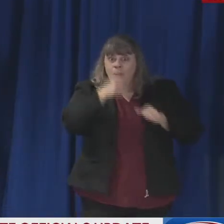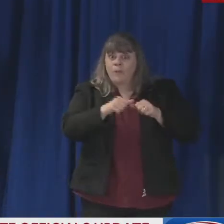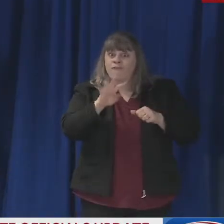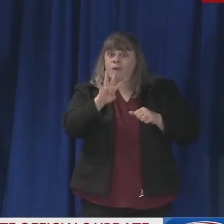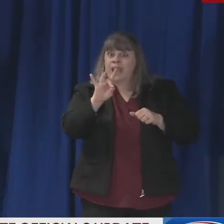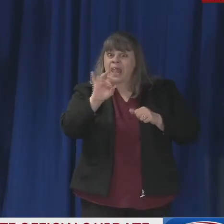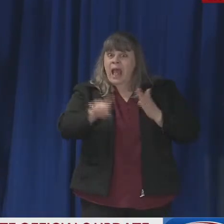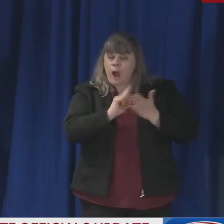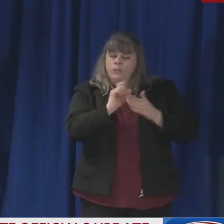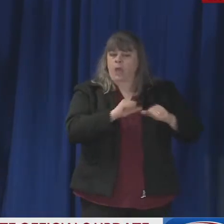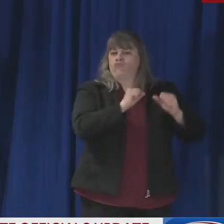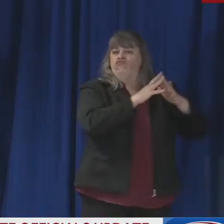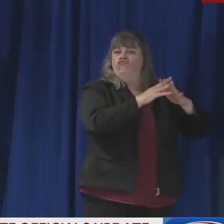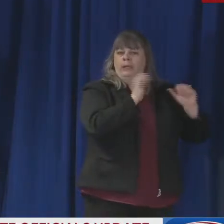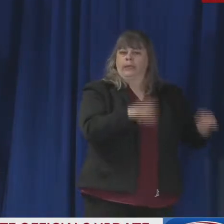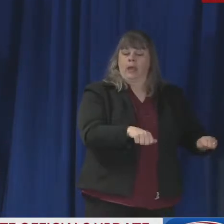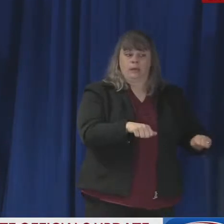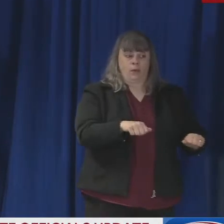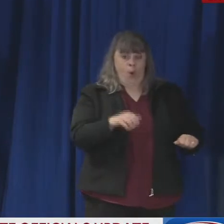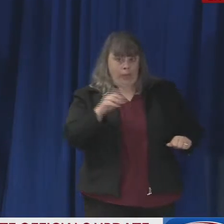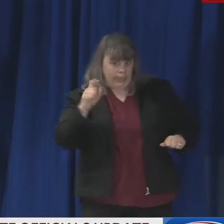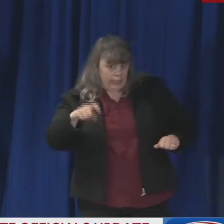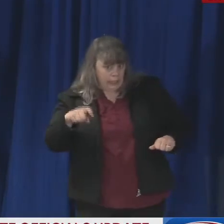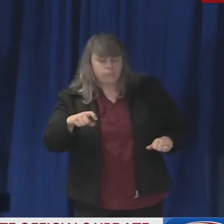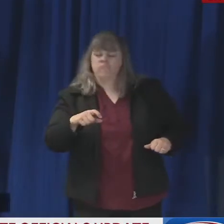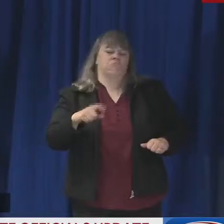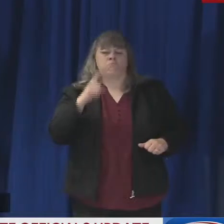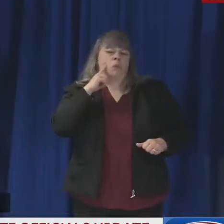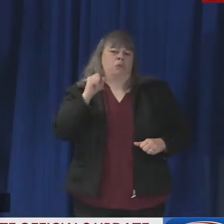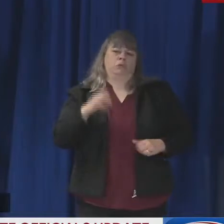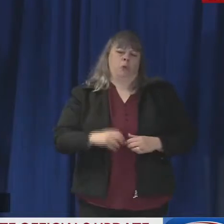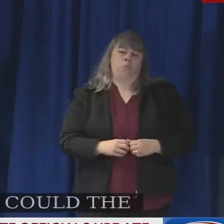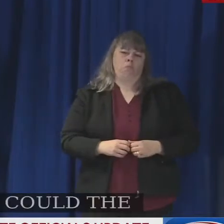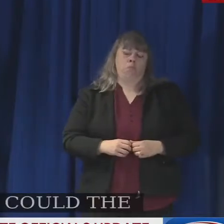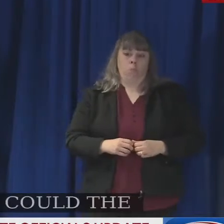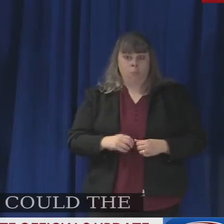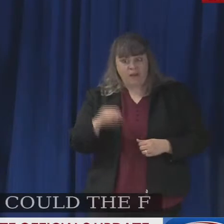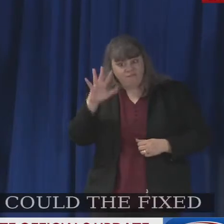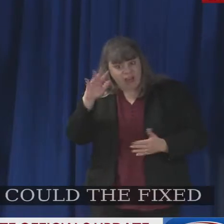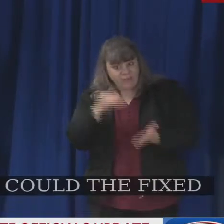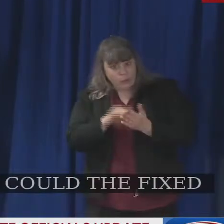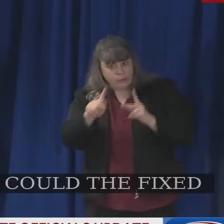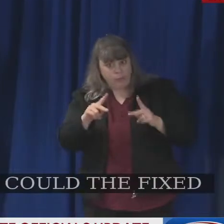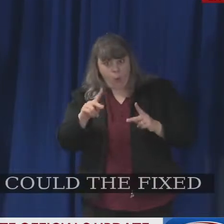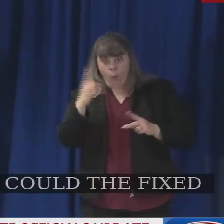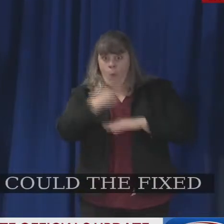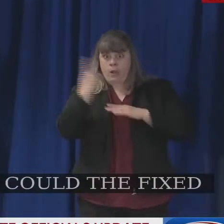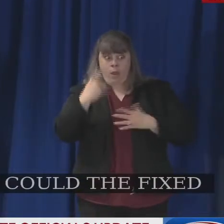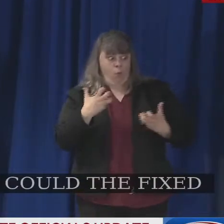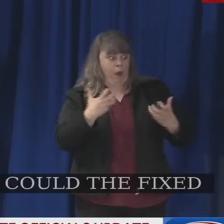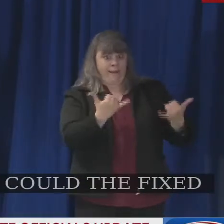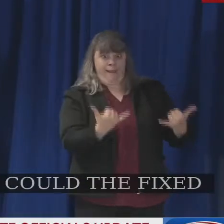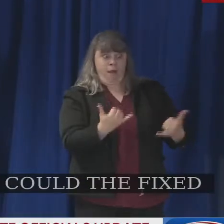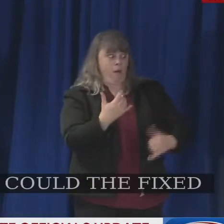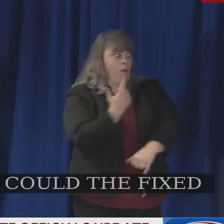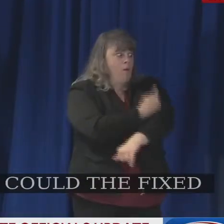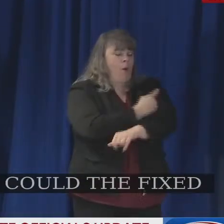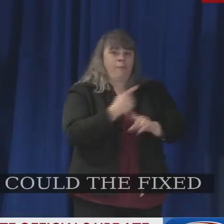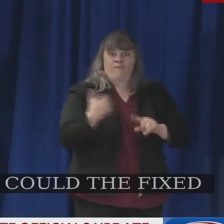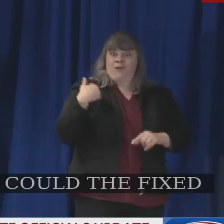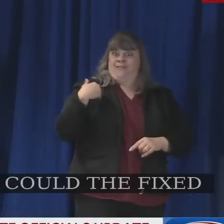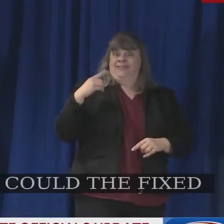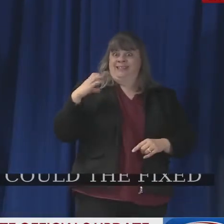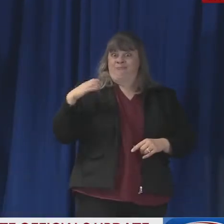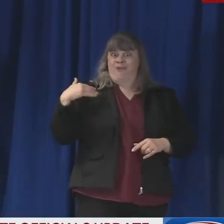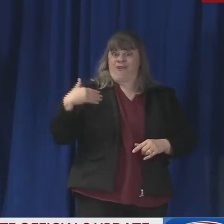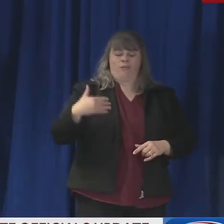think we're going to need them? No. I don't think we're going to see the onslaught of 5,000 people wanting to come in on a given day to get the vaccine like we did before. We